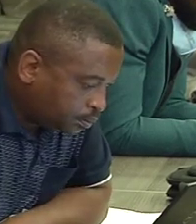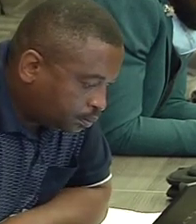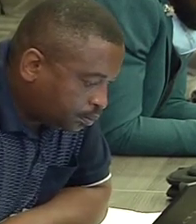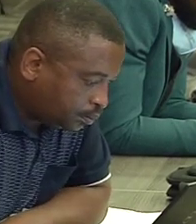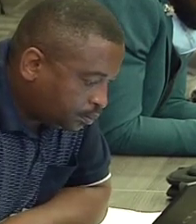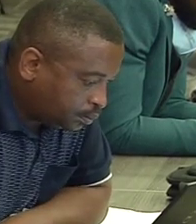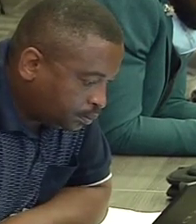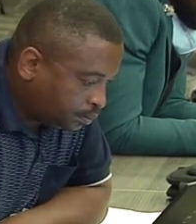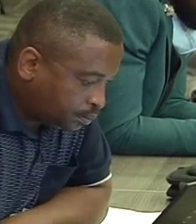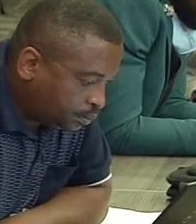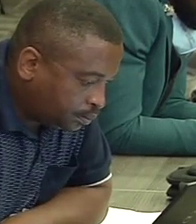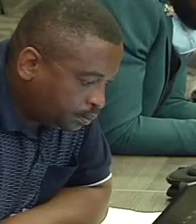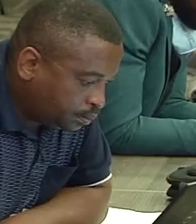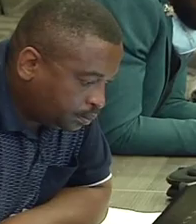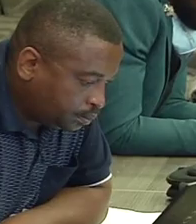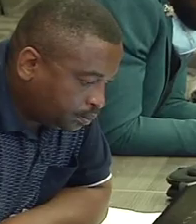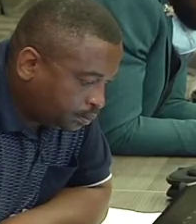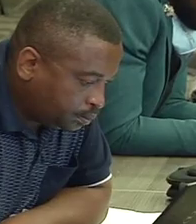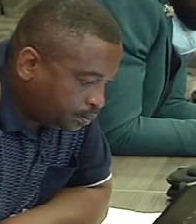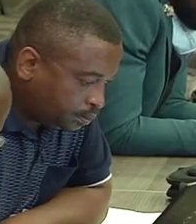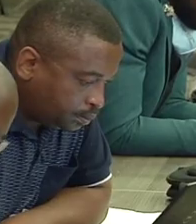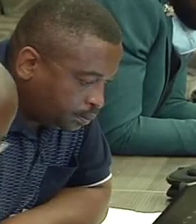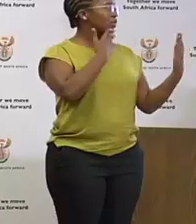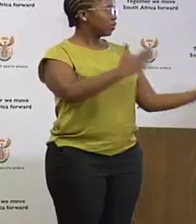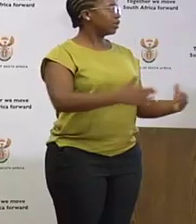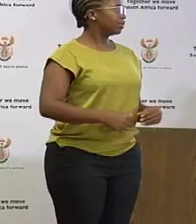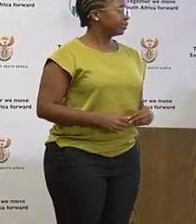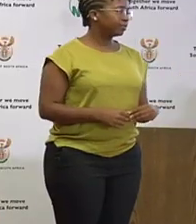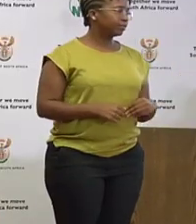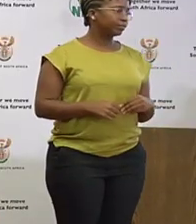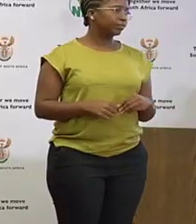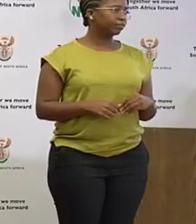essential subjects like mathematics and physics. Thank you.